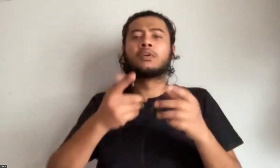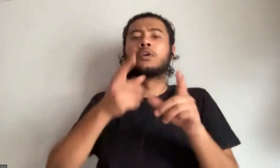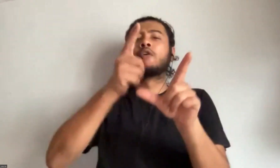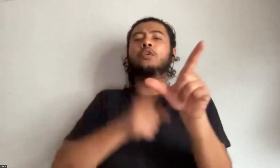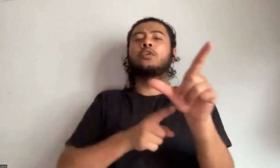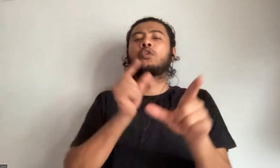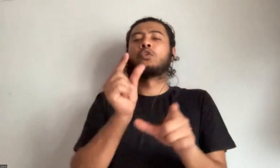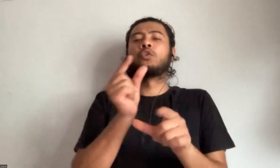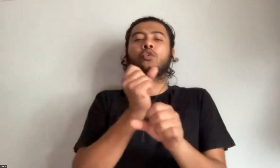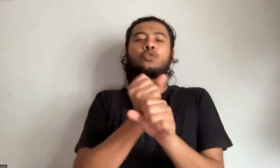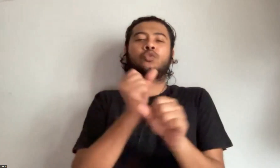Treta,